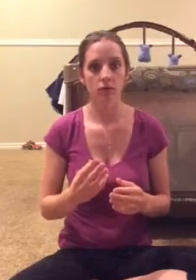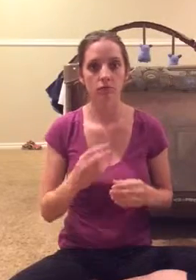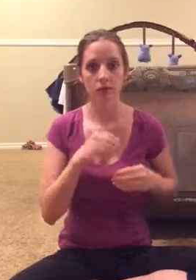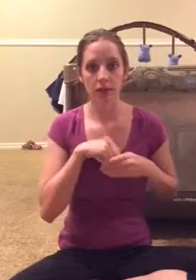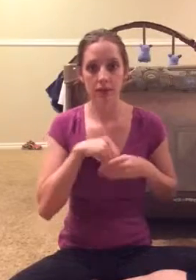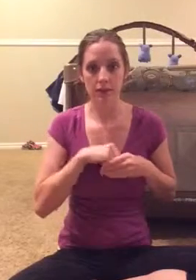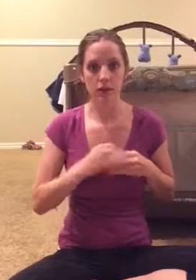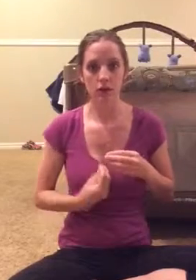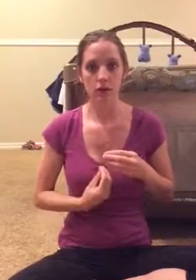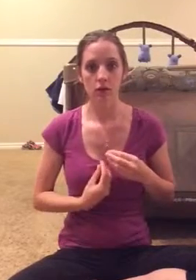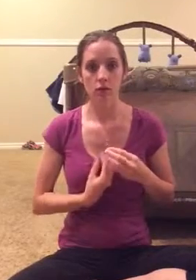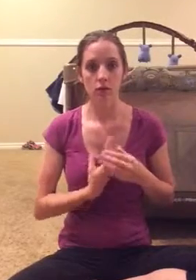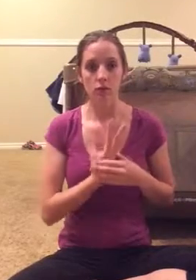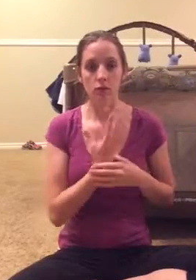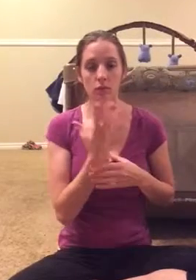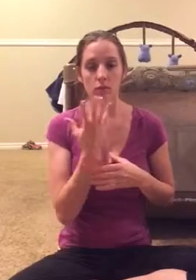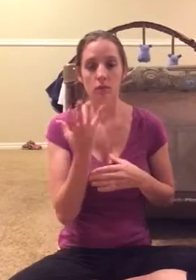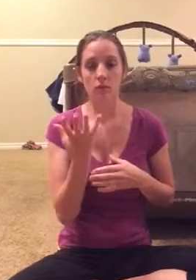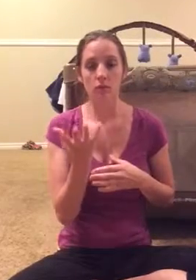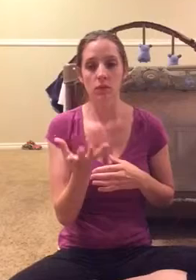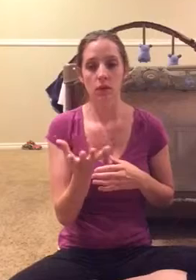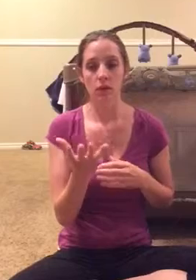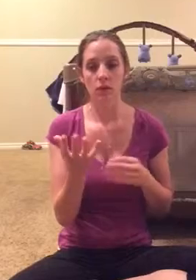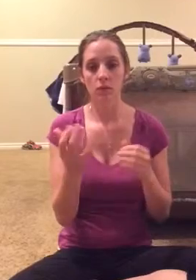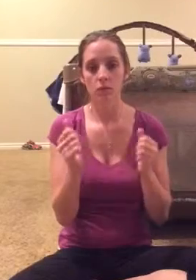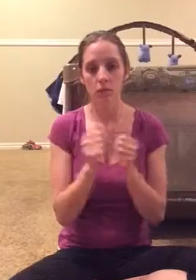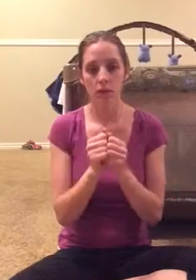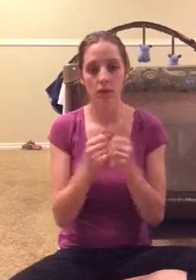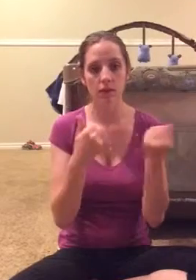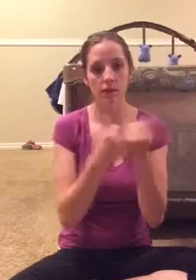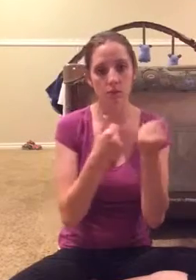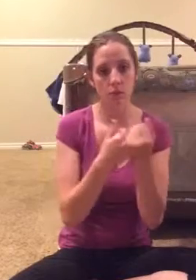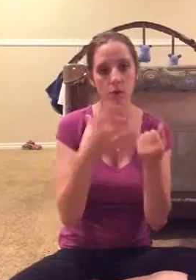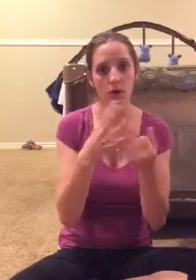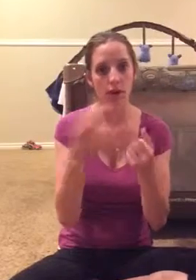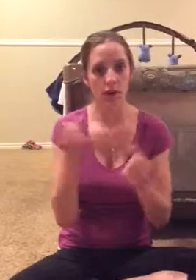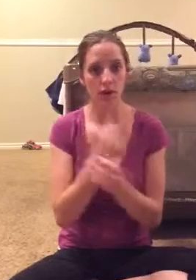shown from ward members, friends, neighbors, and co-workers.